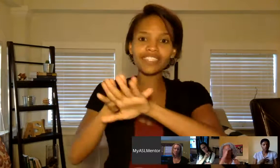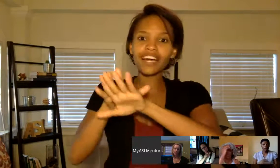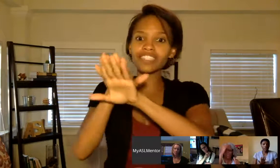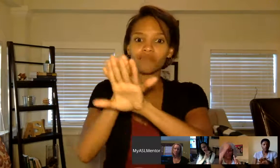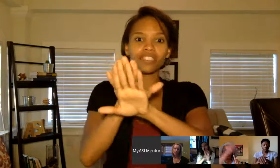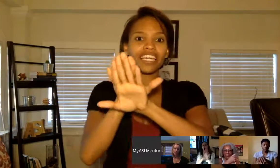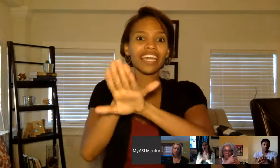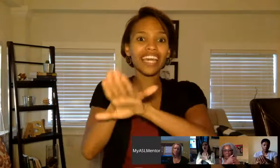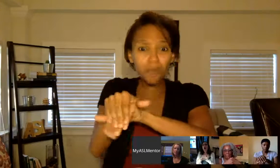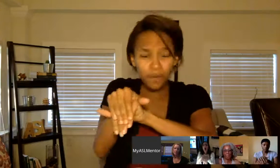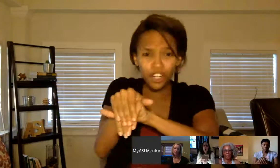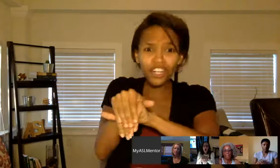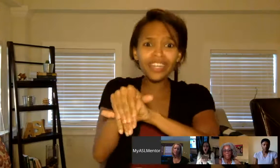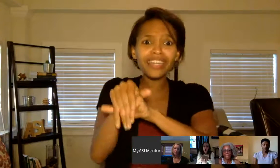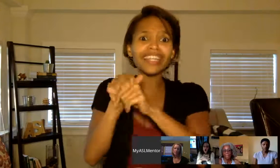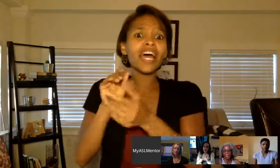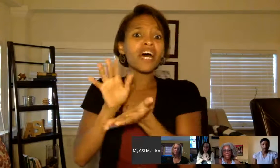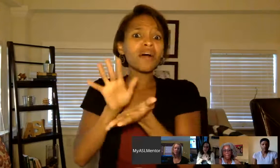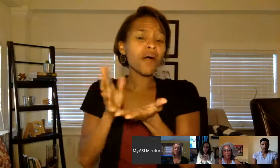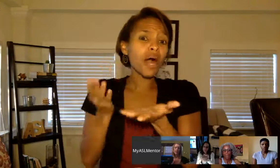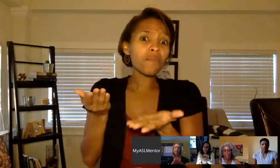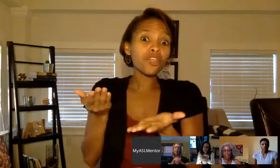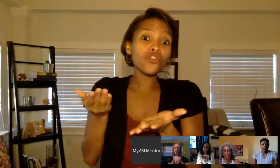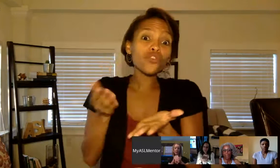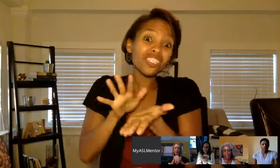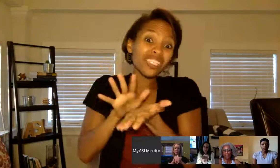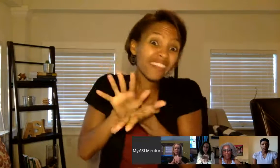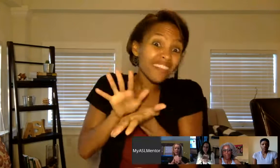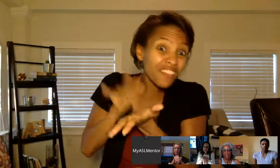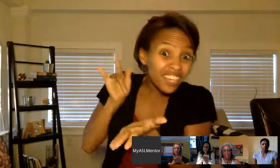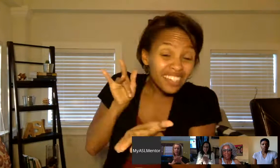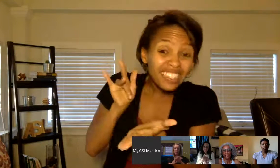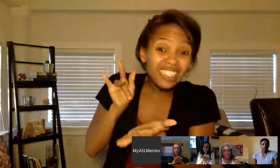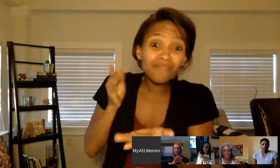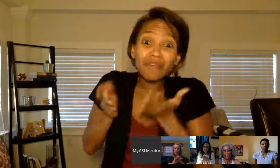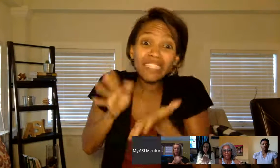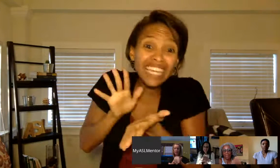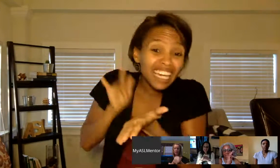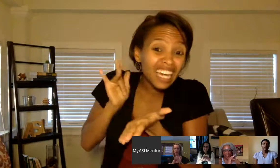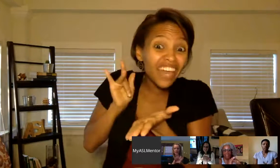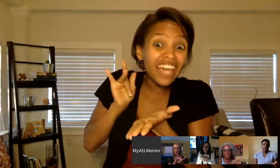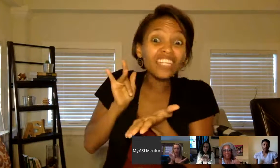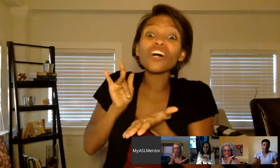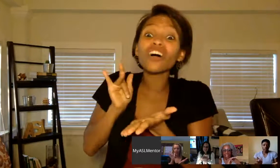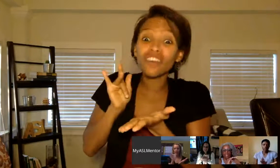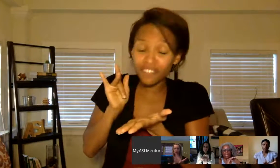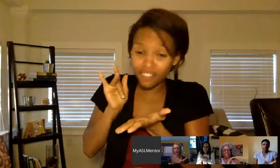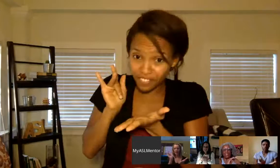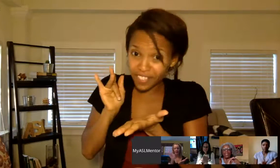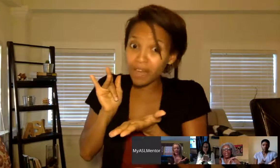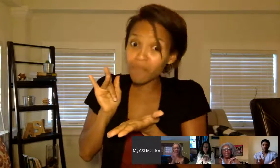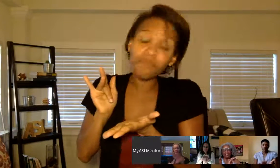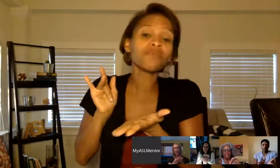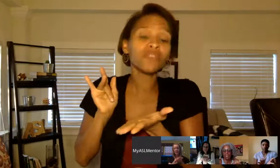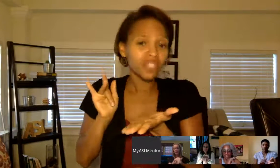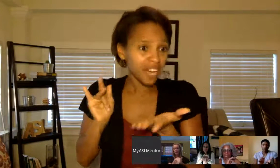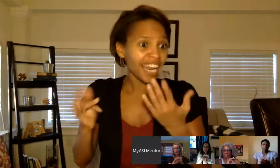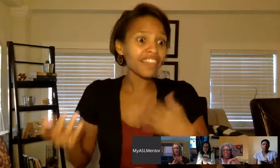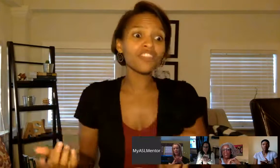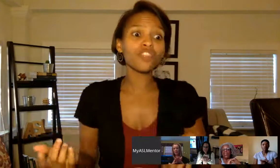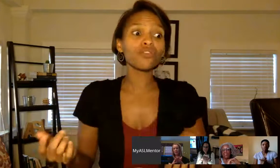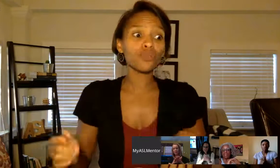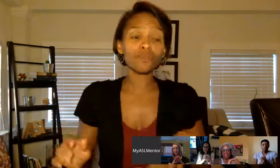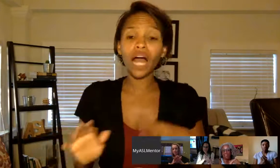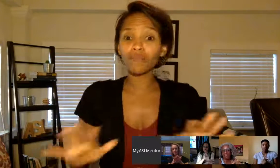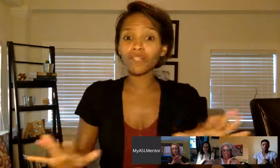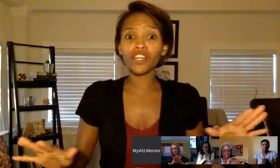Hypocrite signs I'm seeing. Hypocrite. You could sign this, maybe taking advantage of. Yep. And I